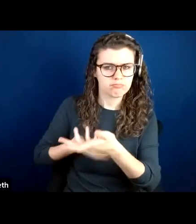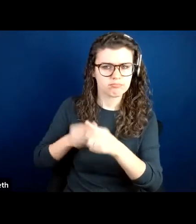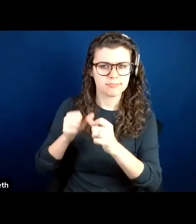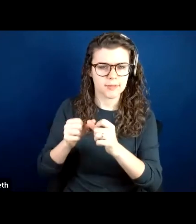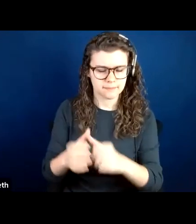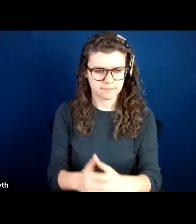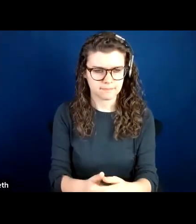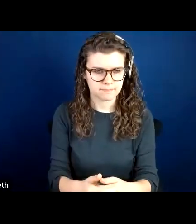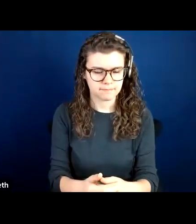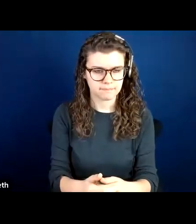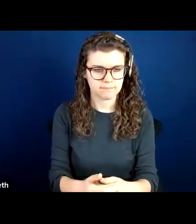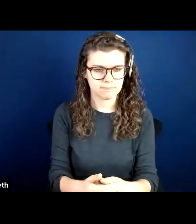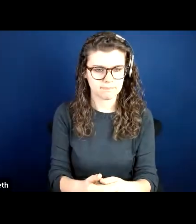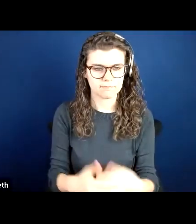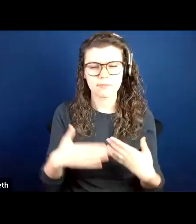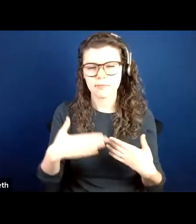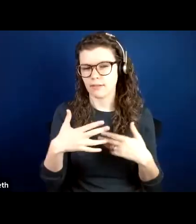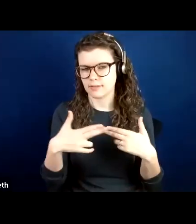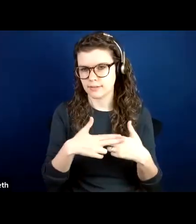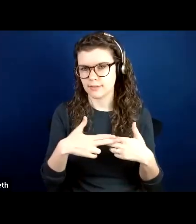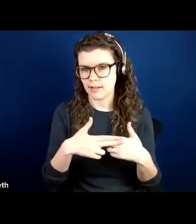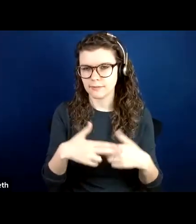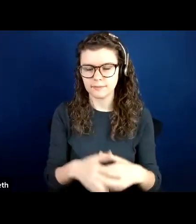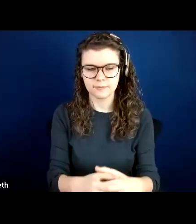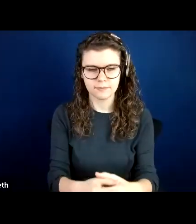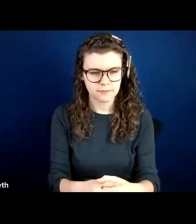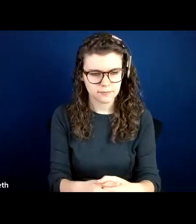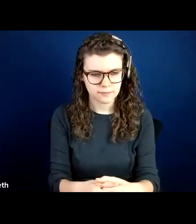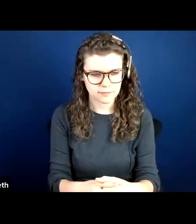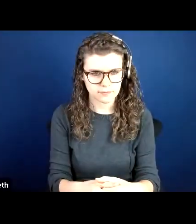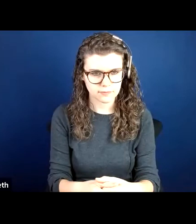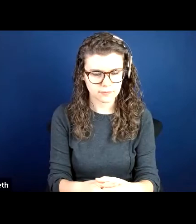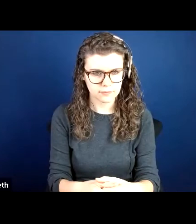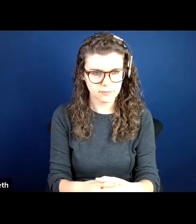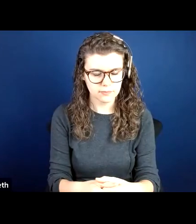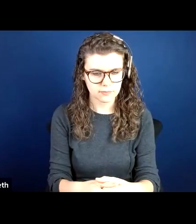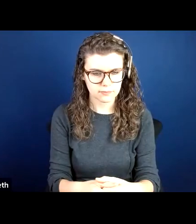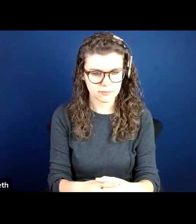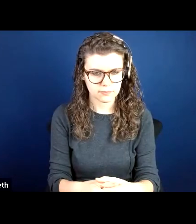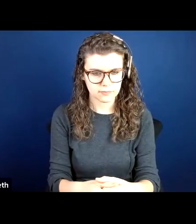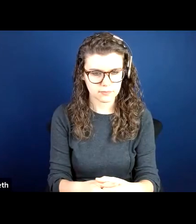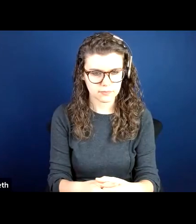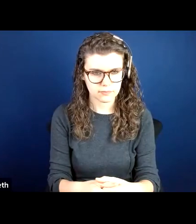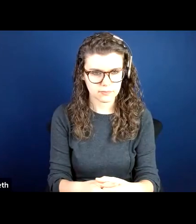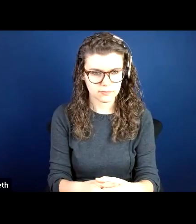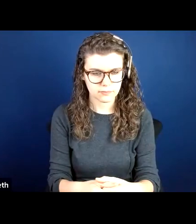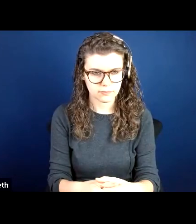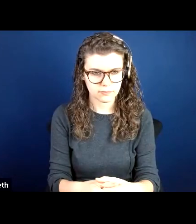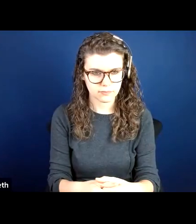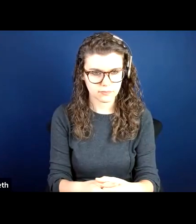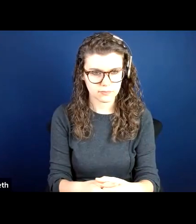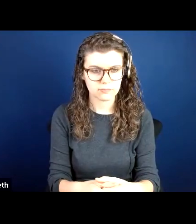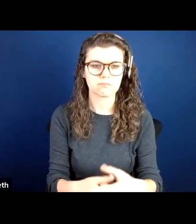So moving on to slide 17 here. So one example of a